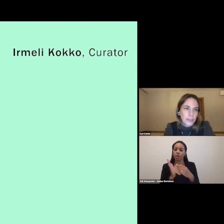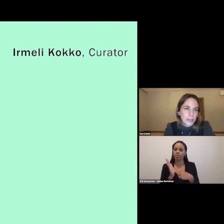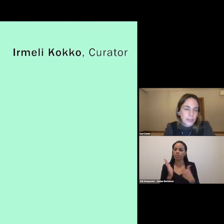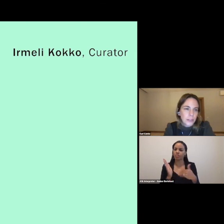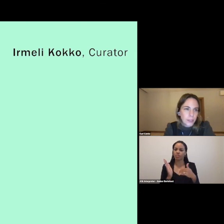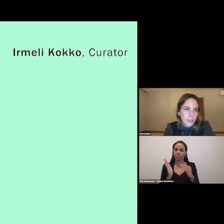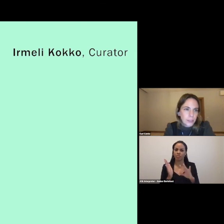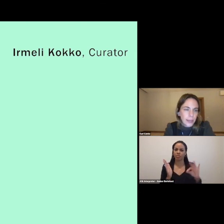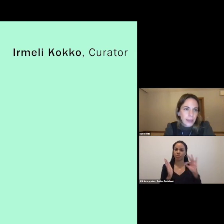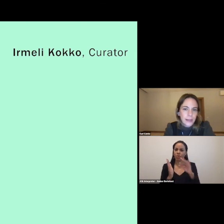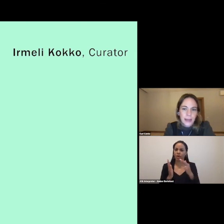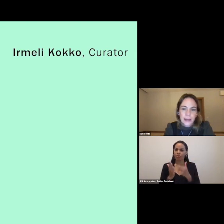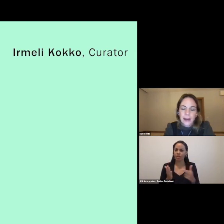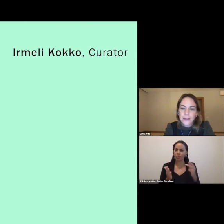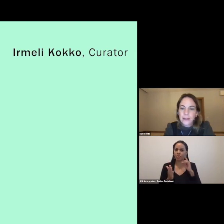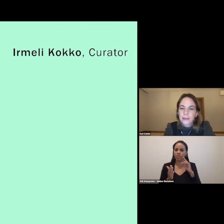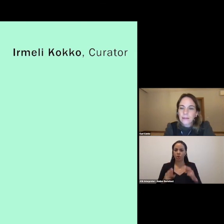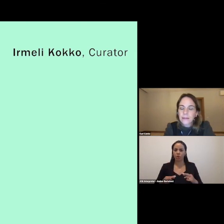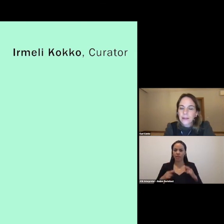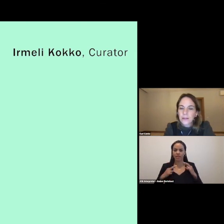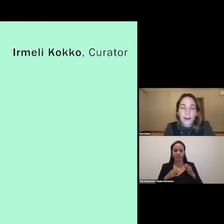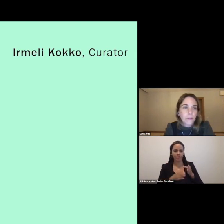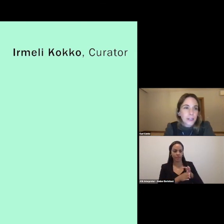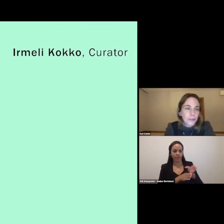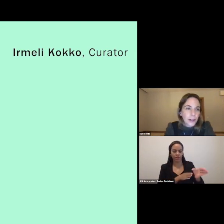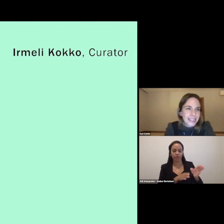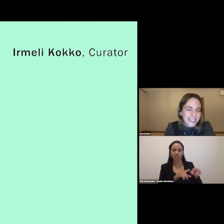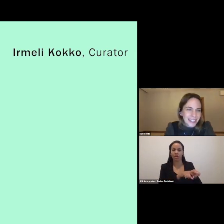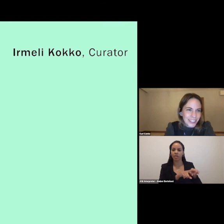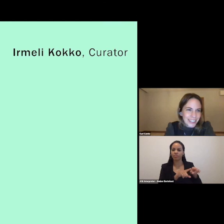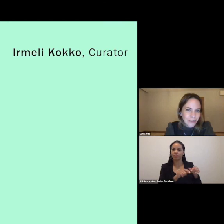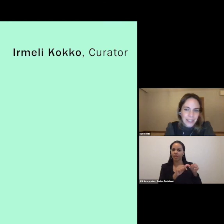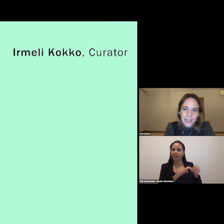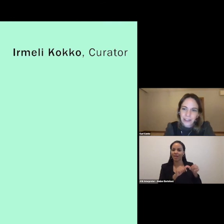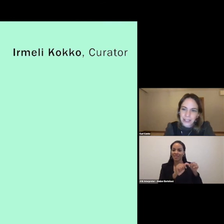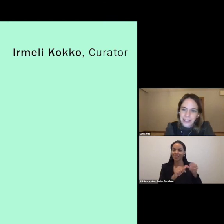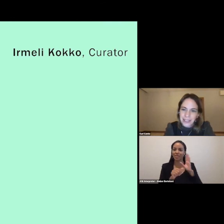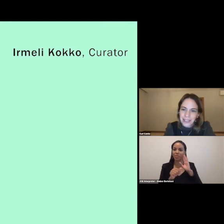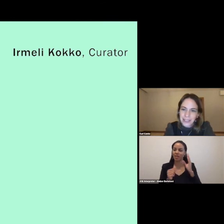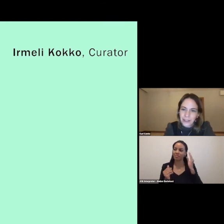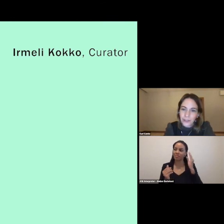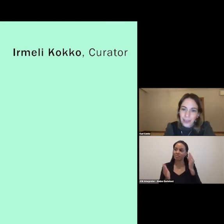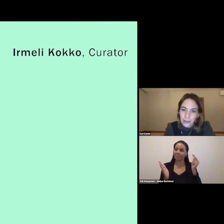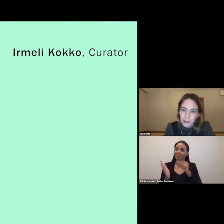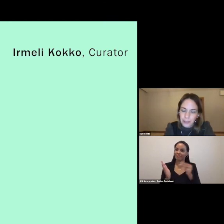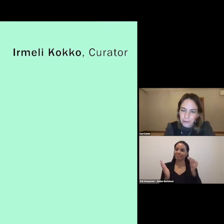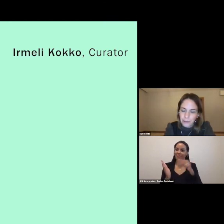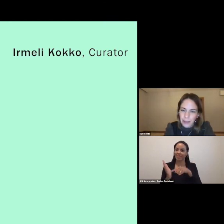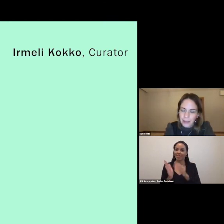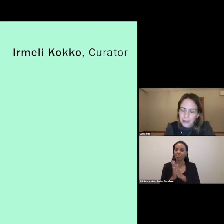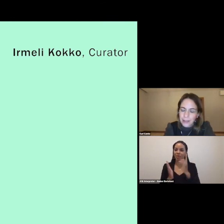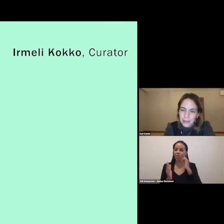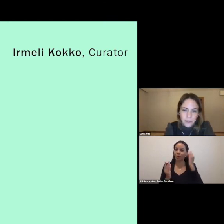the residency field and a constant reference for our discussions in Rethinking Residencies. So thank you, Irmeli,